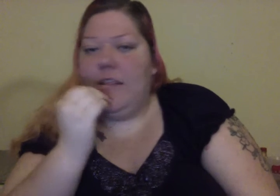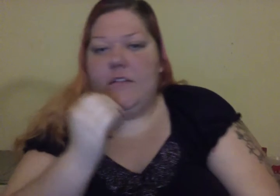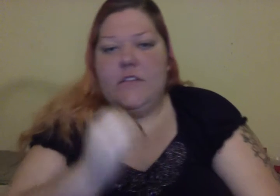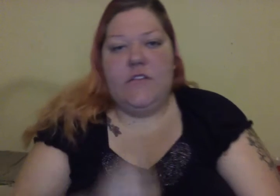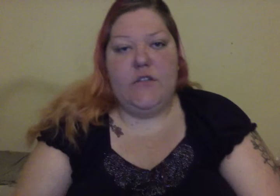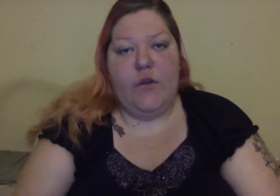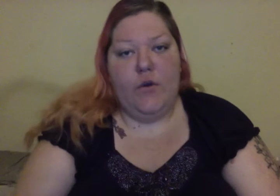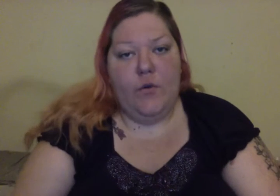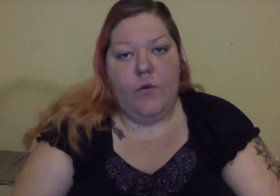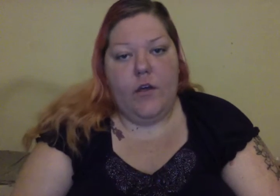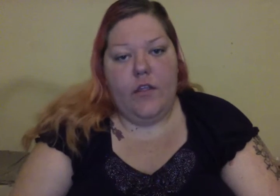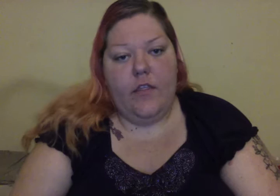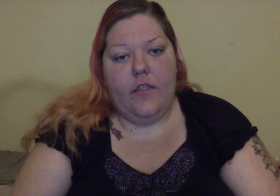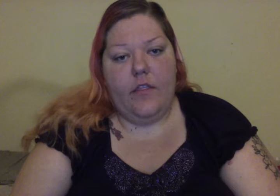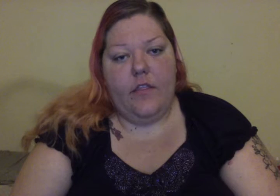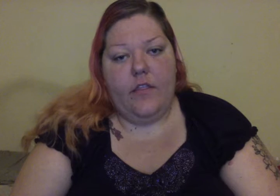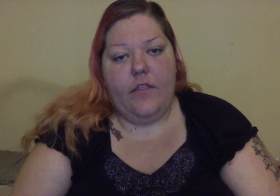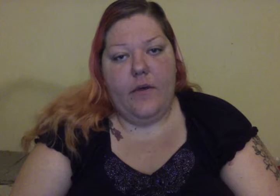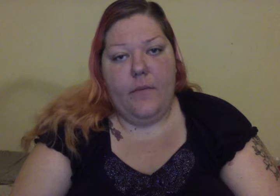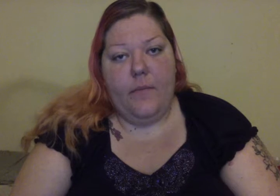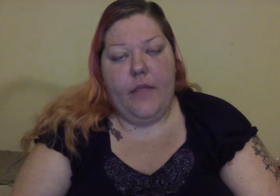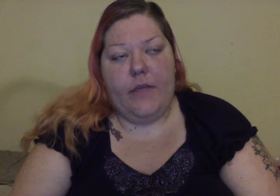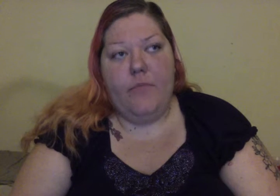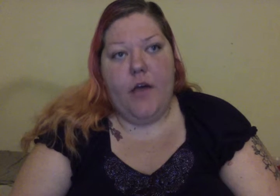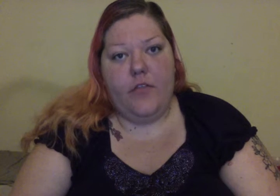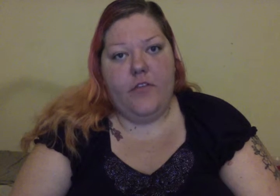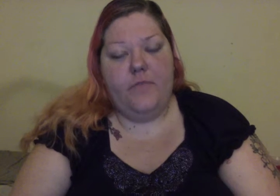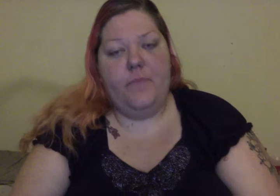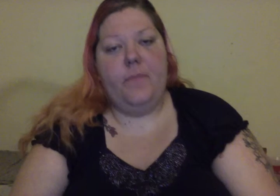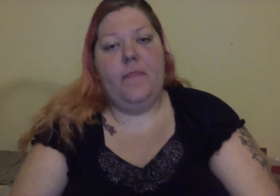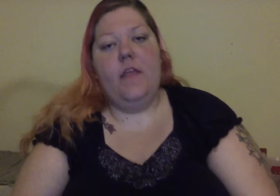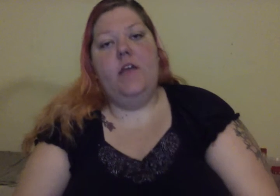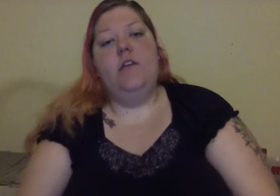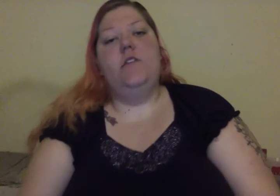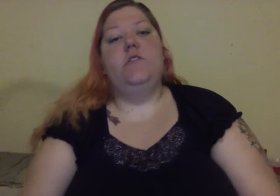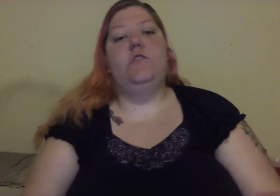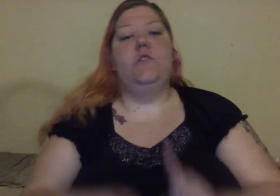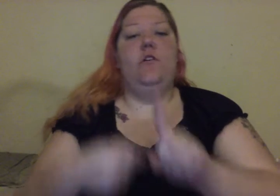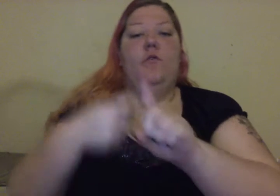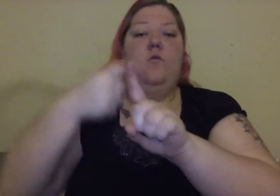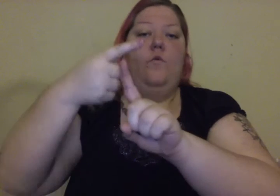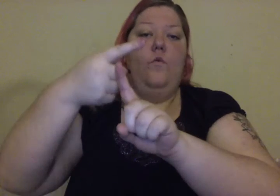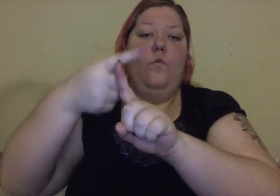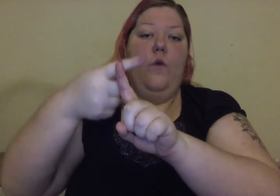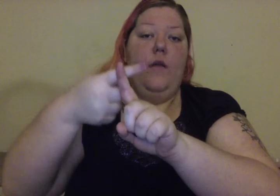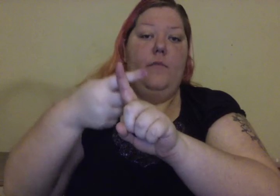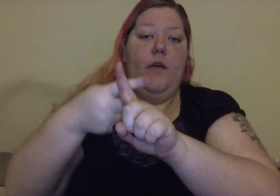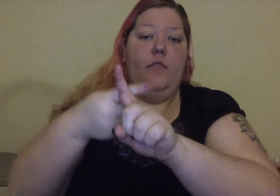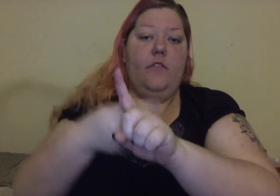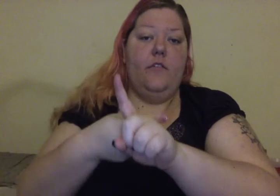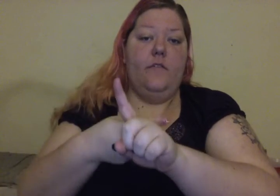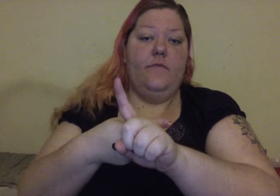Let's do the like month. So 1 month,